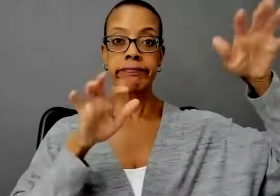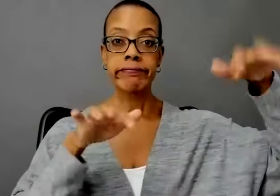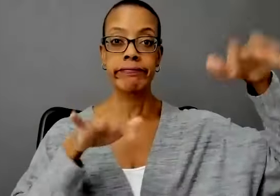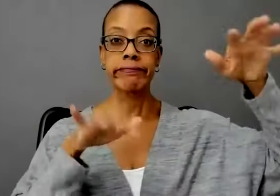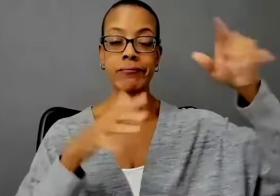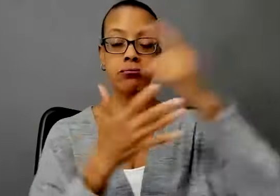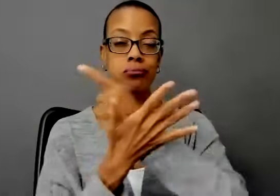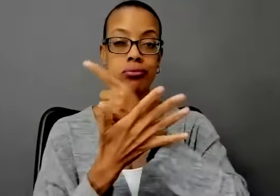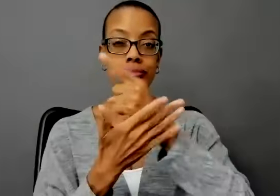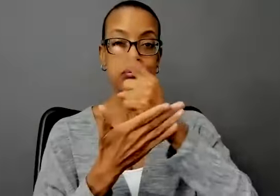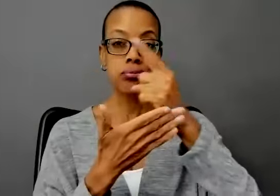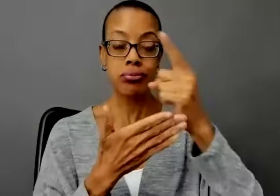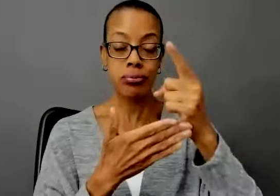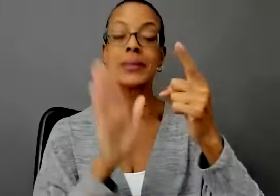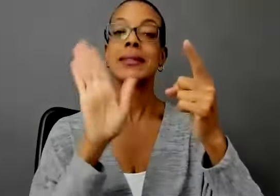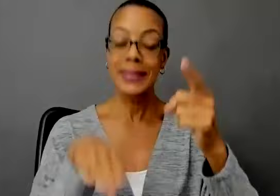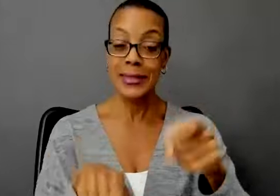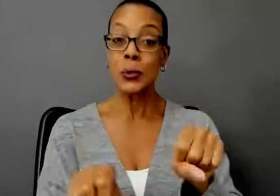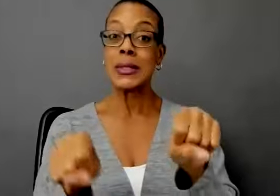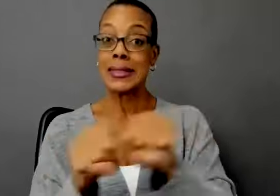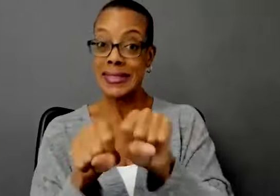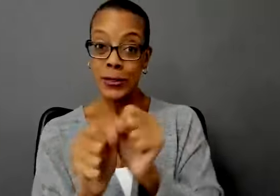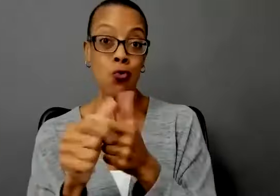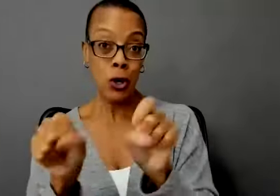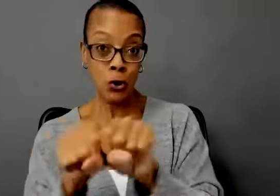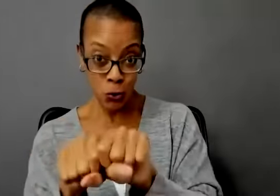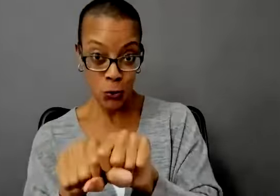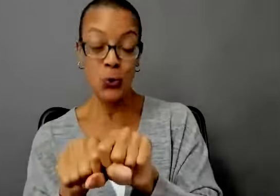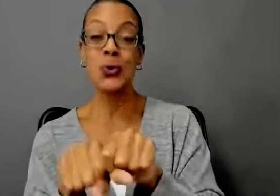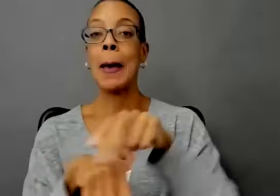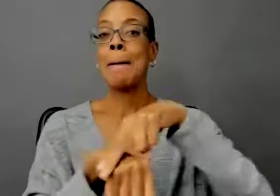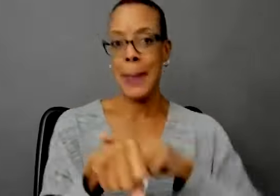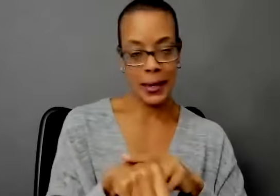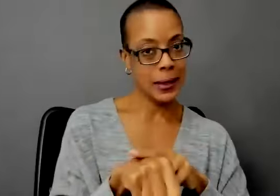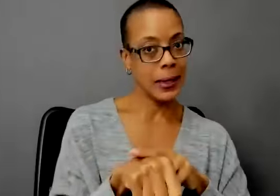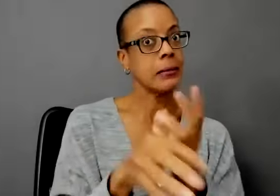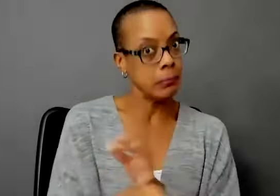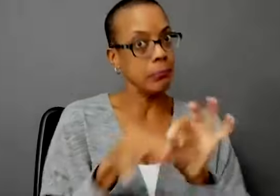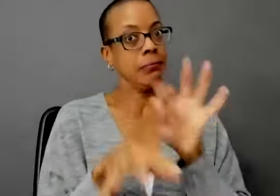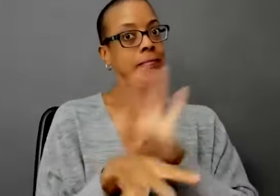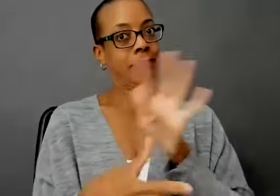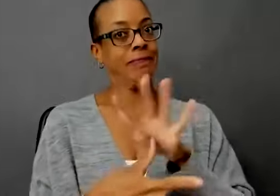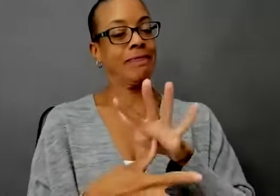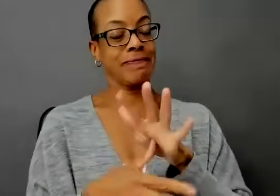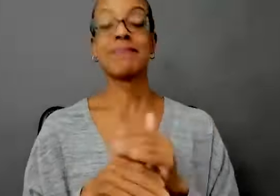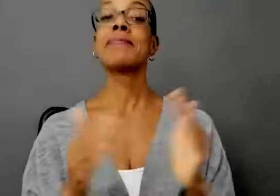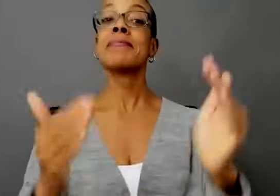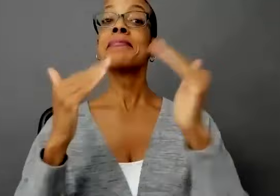So sneakers, Band-Aids, really important. So what happens next? So just